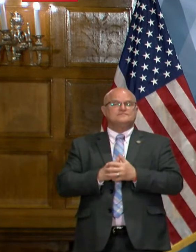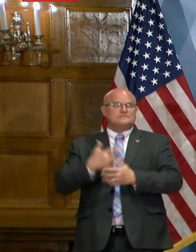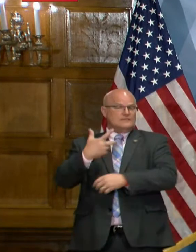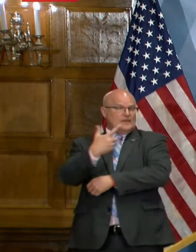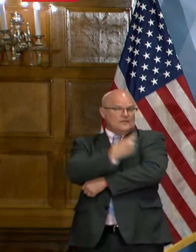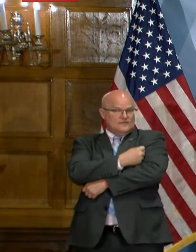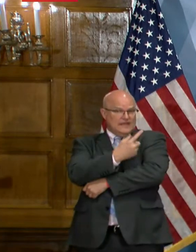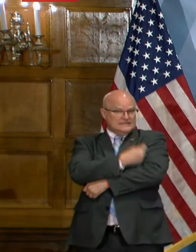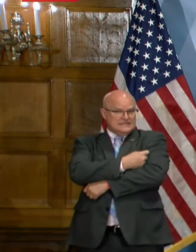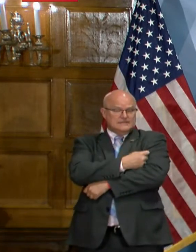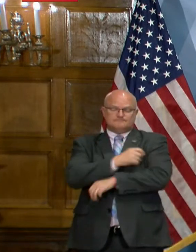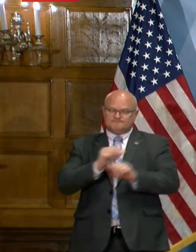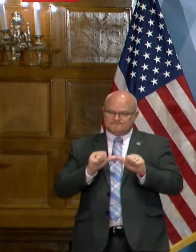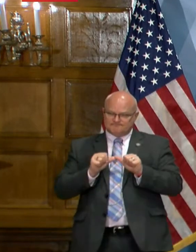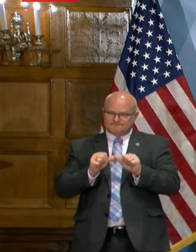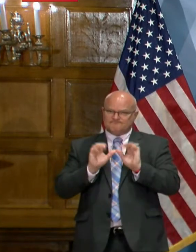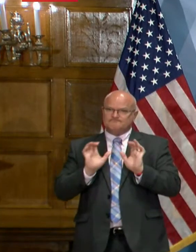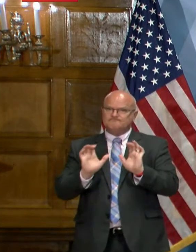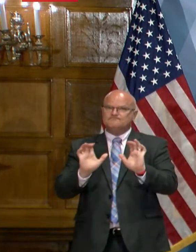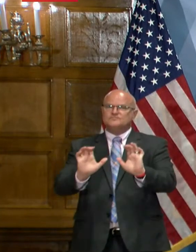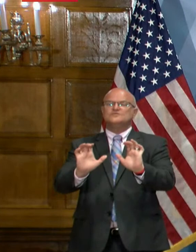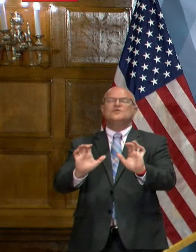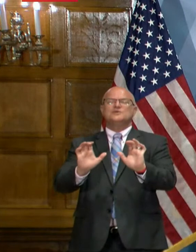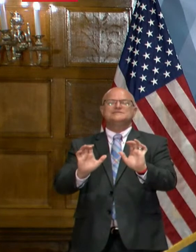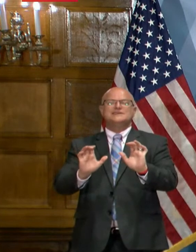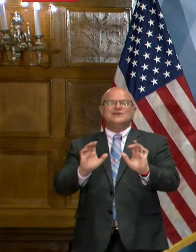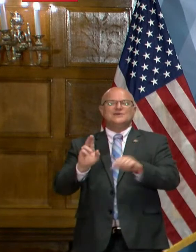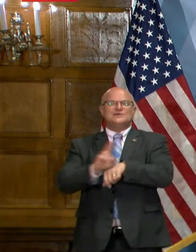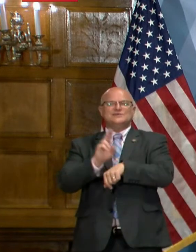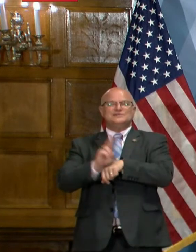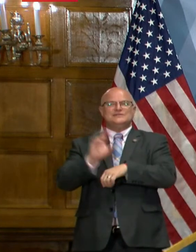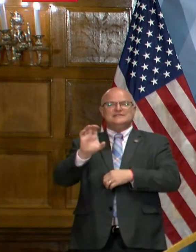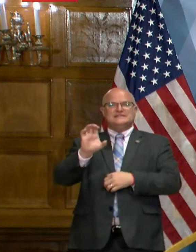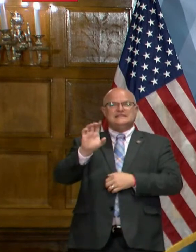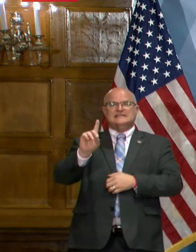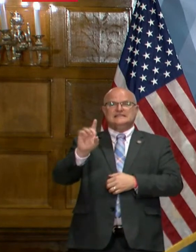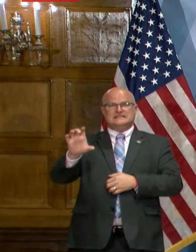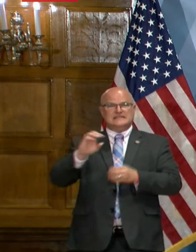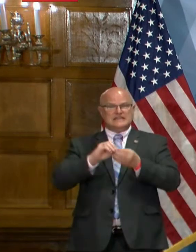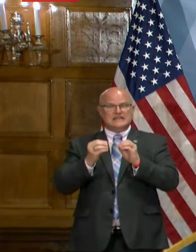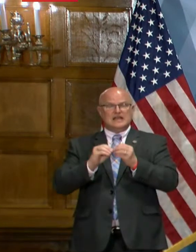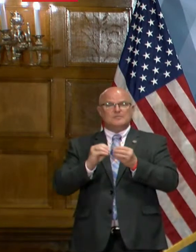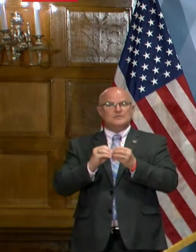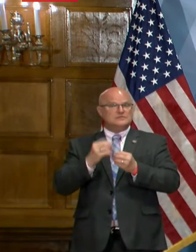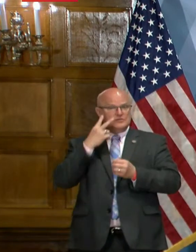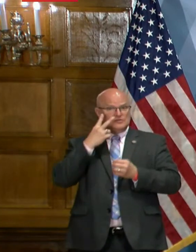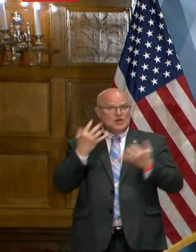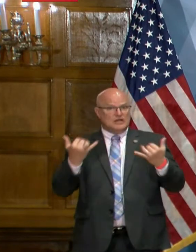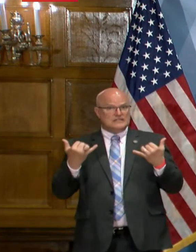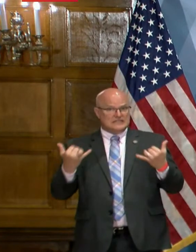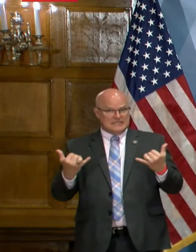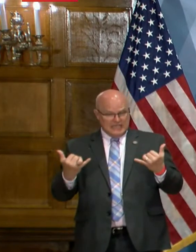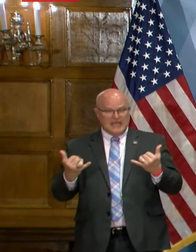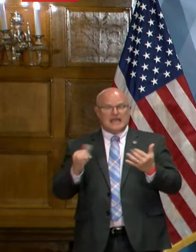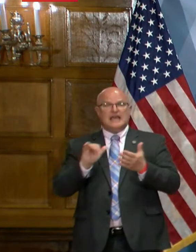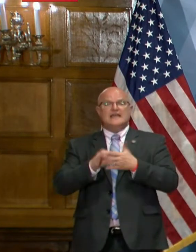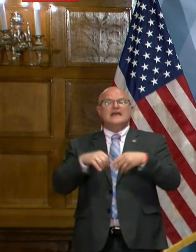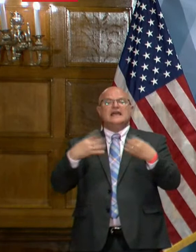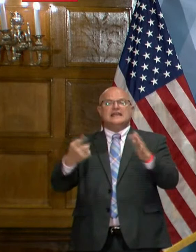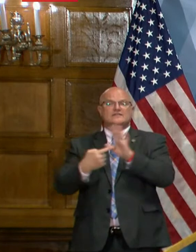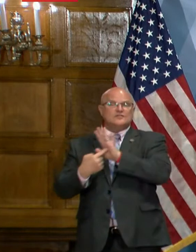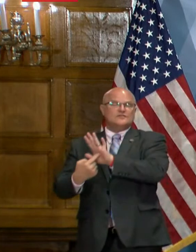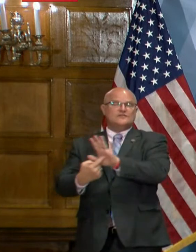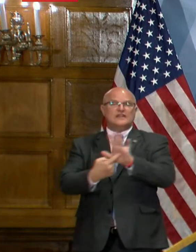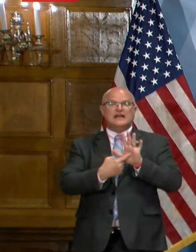vaccines, we are pushing forward. We are using the CDC numbers, as you saw today, which give a